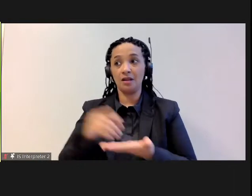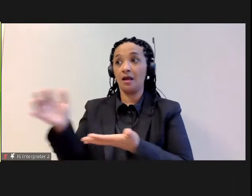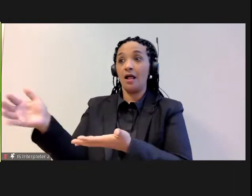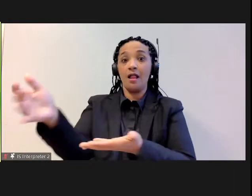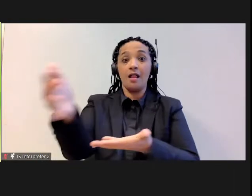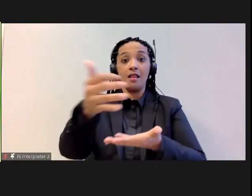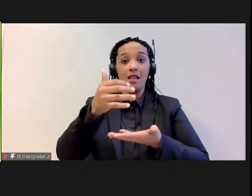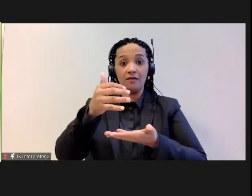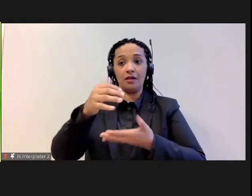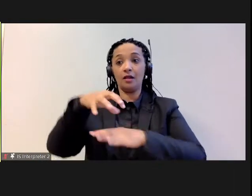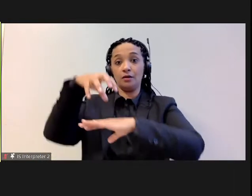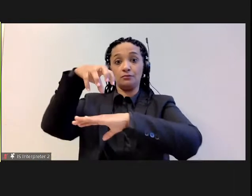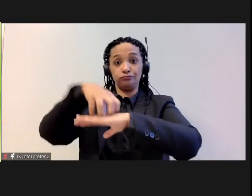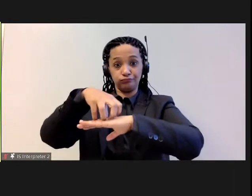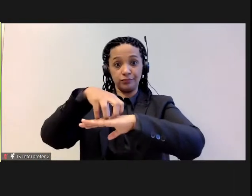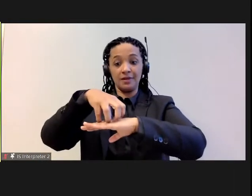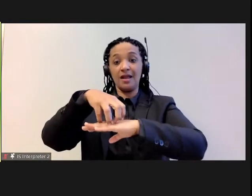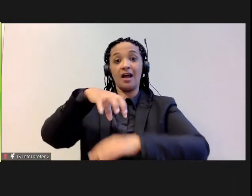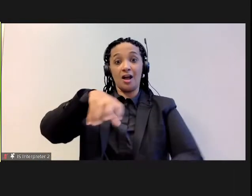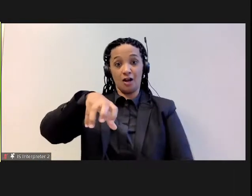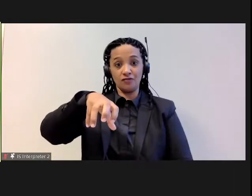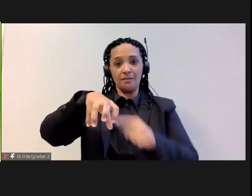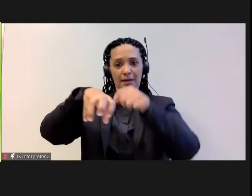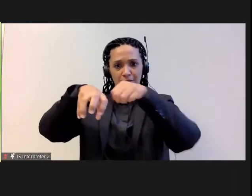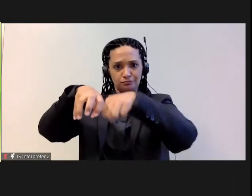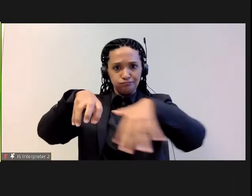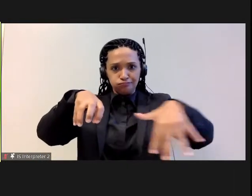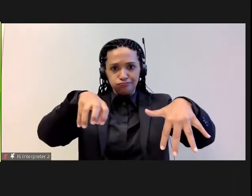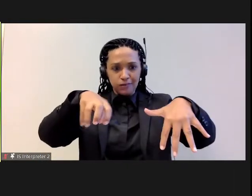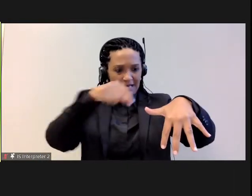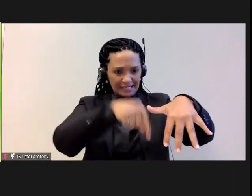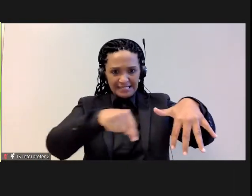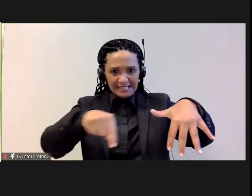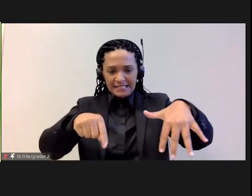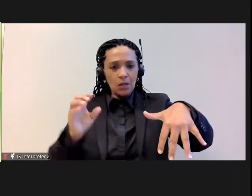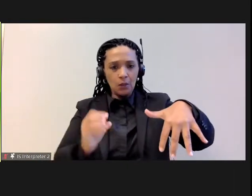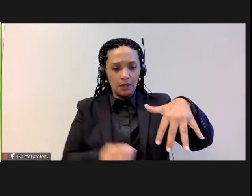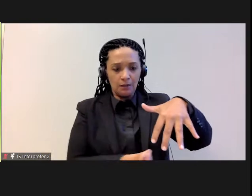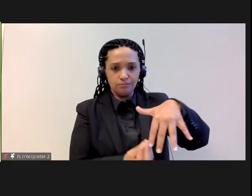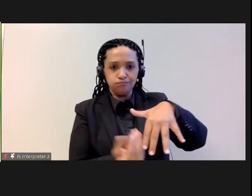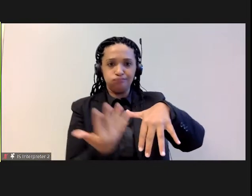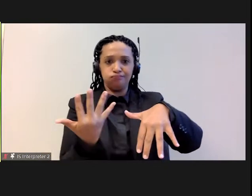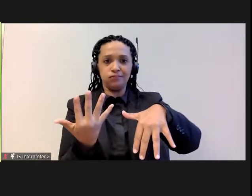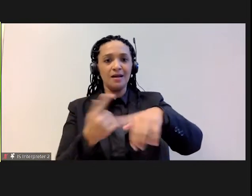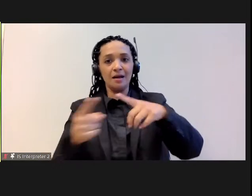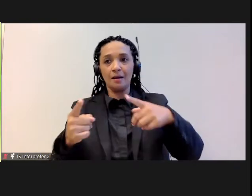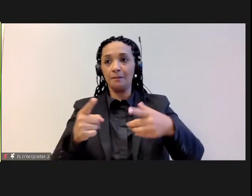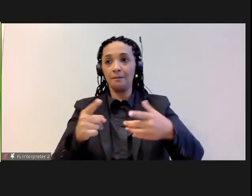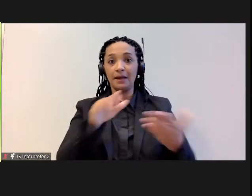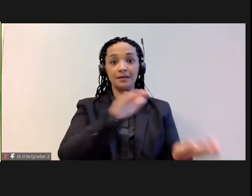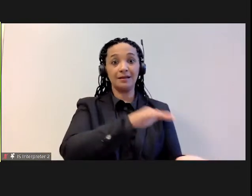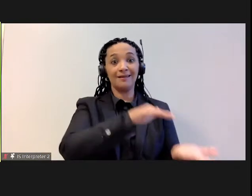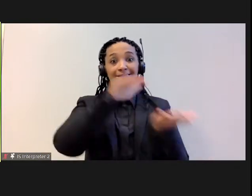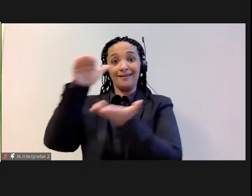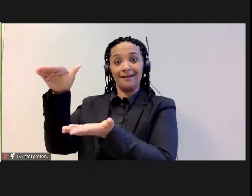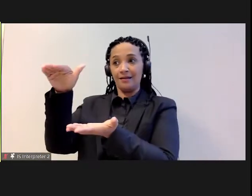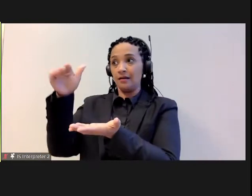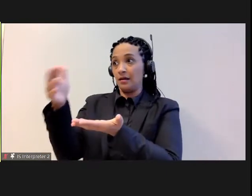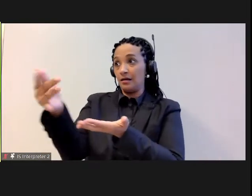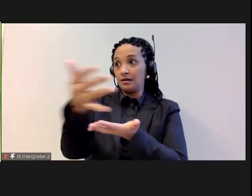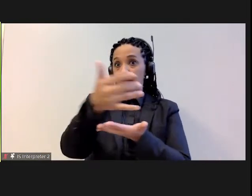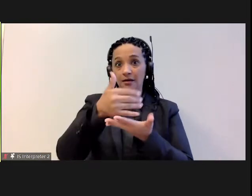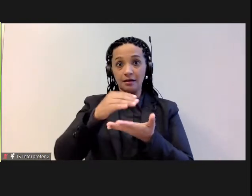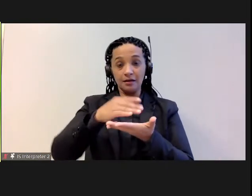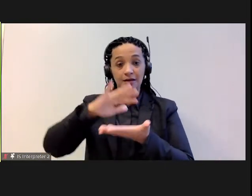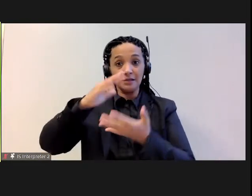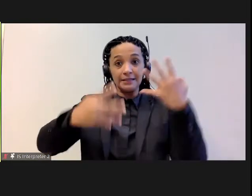and supposed to be feeding all the way up to the national level. So there's actually no elements of data usage at the point of data collection, which, I